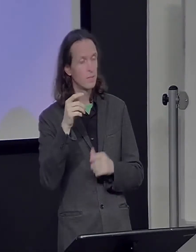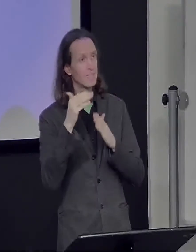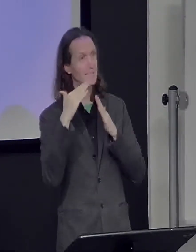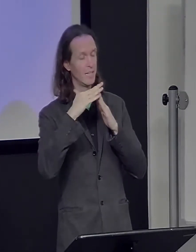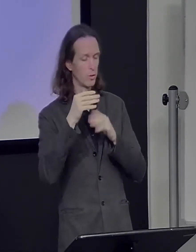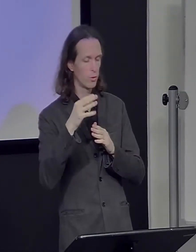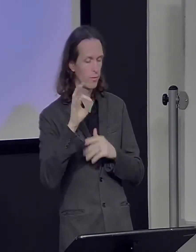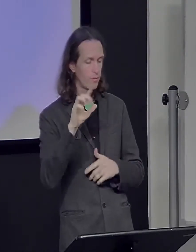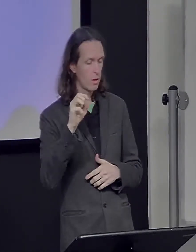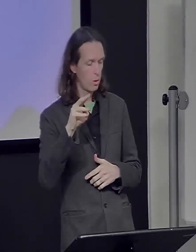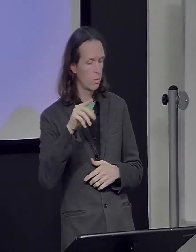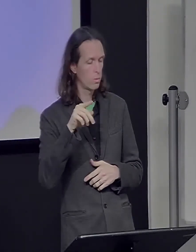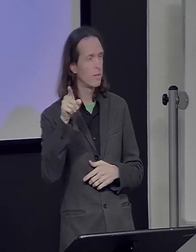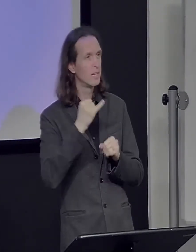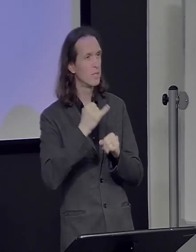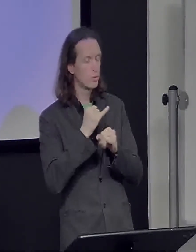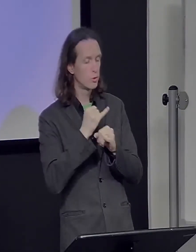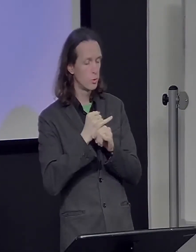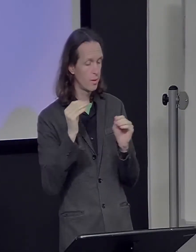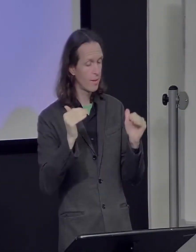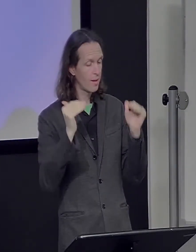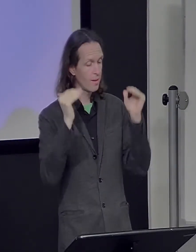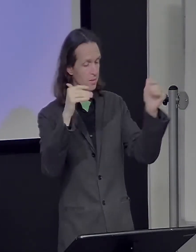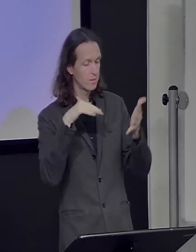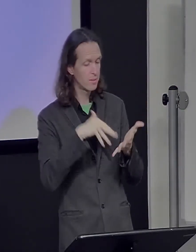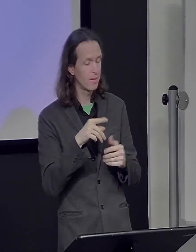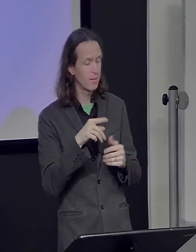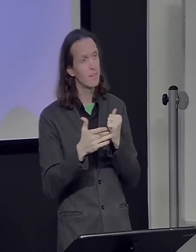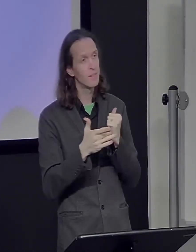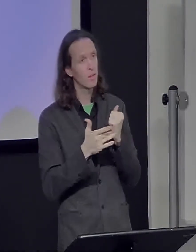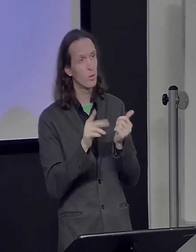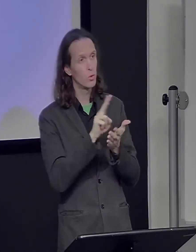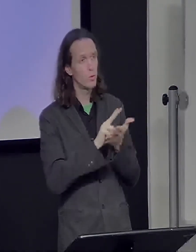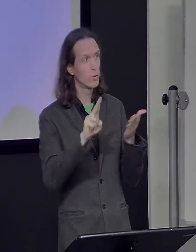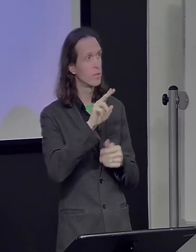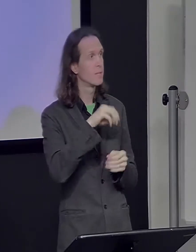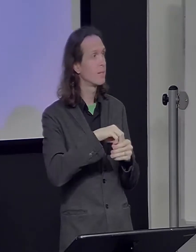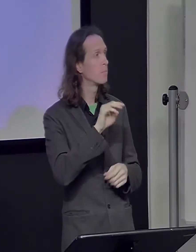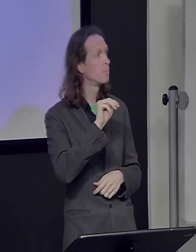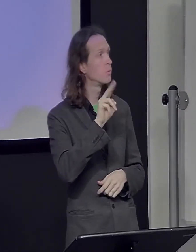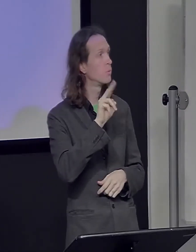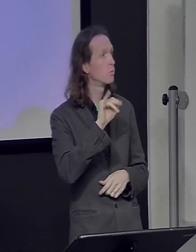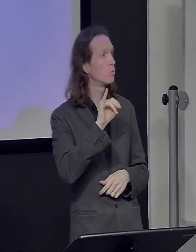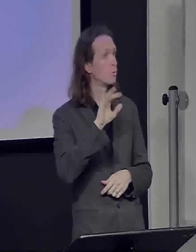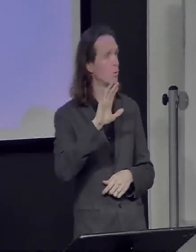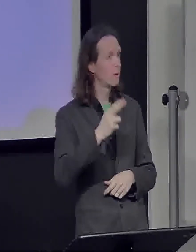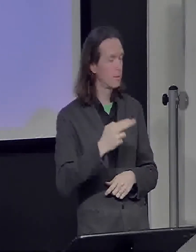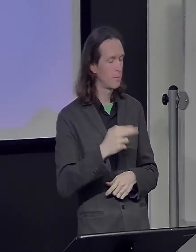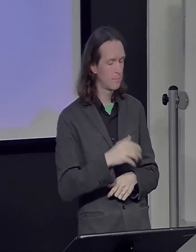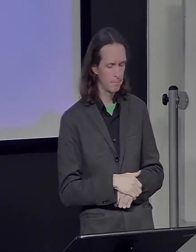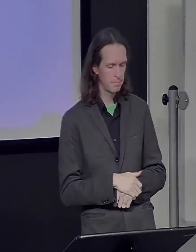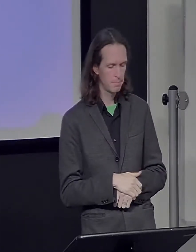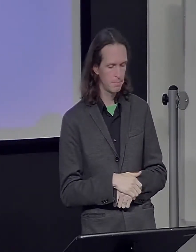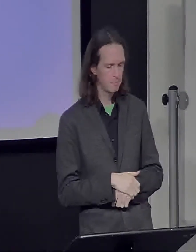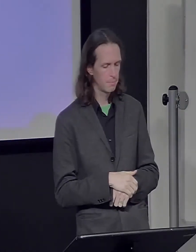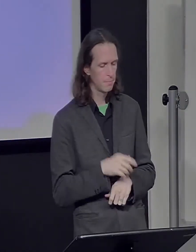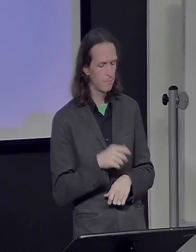at the Hans Fischer Senior Fellow at the Institute of Advanced Study at the